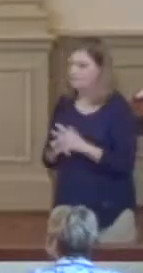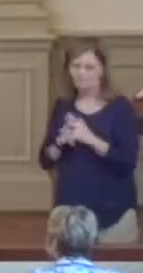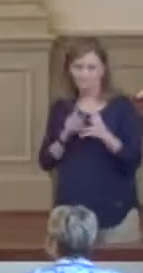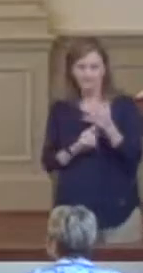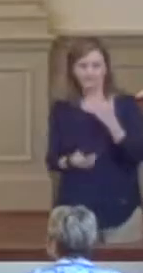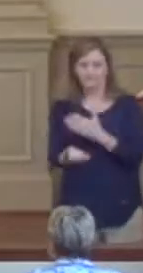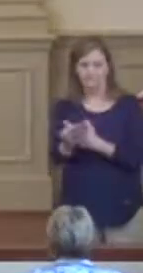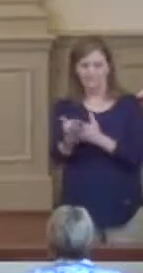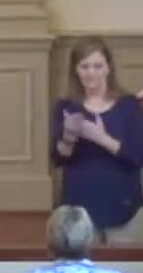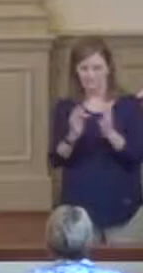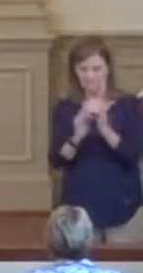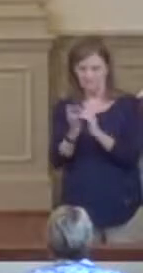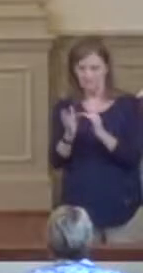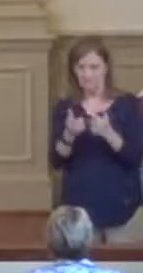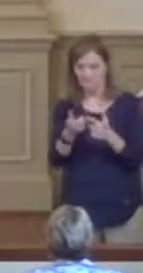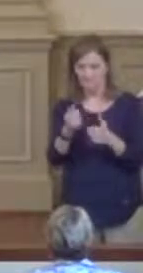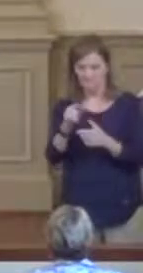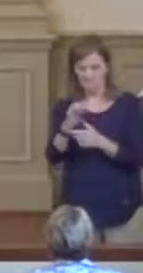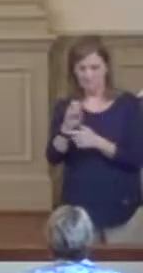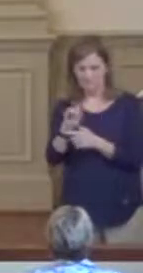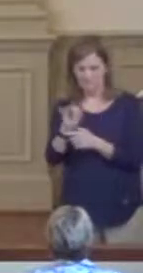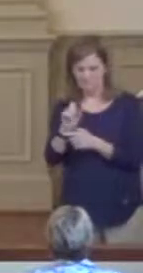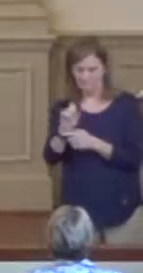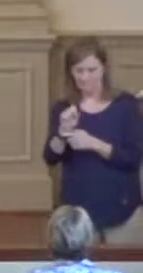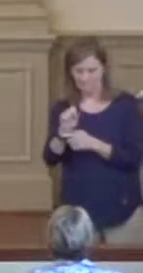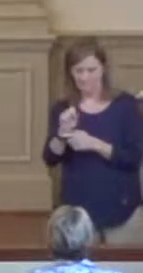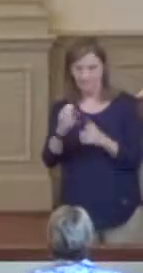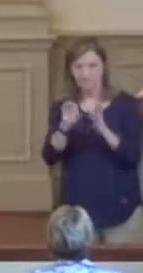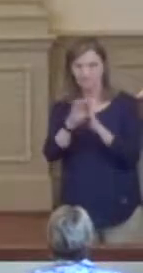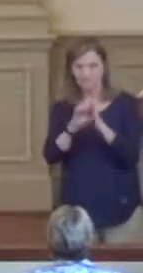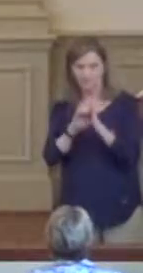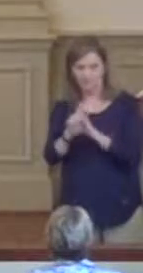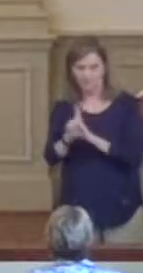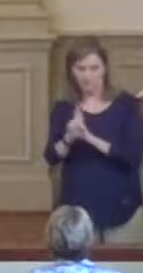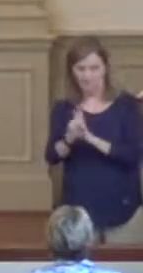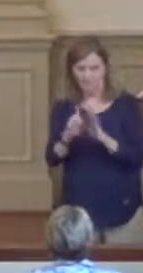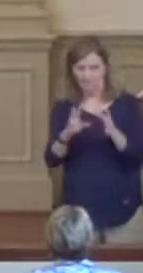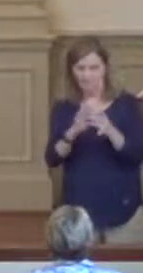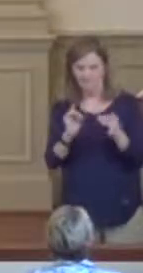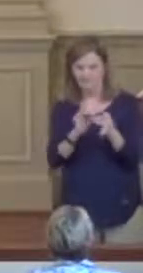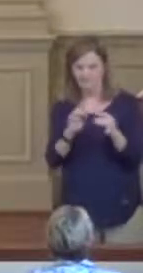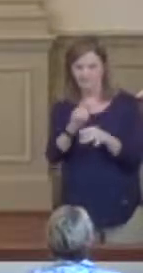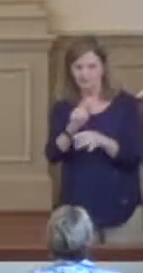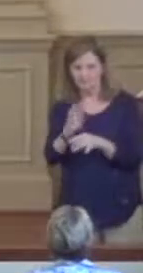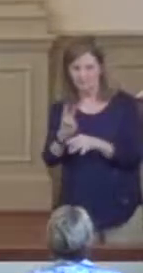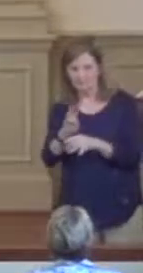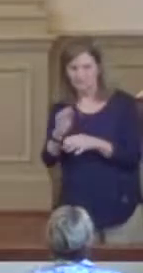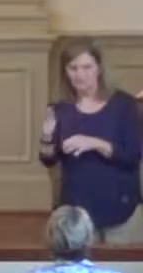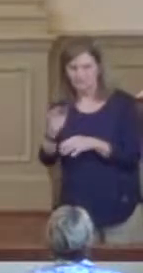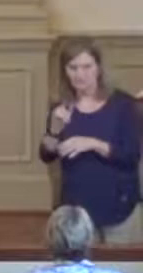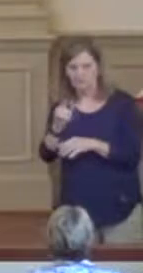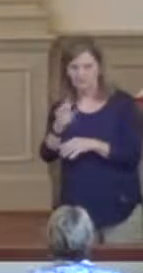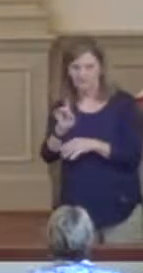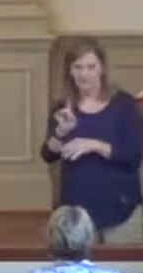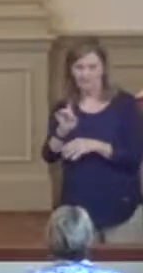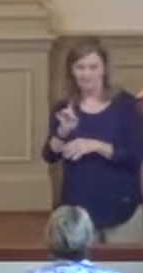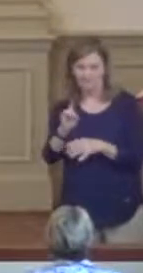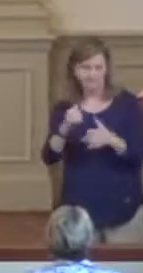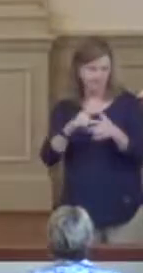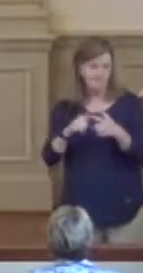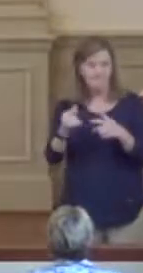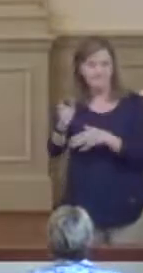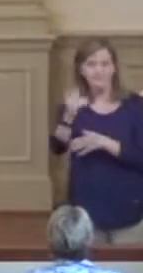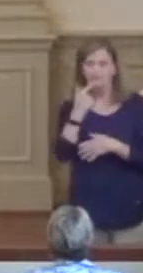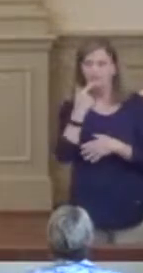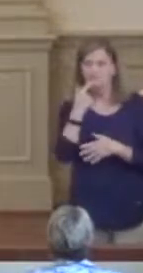This morning scripture reading comes from the book of Genesis, chapter 1, verses 26 through 28. Then